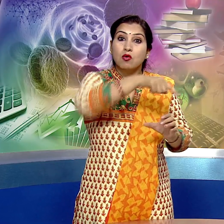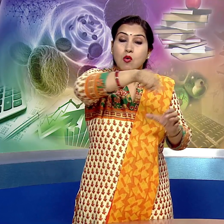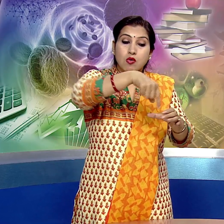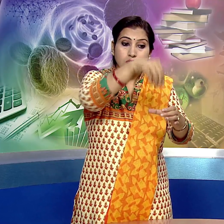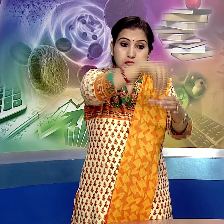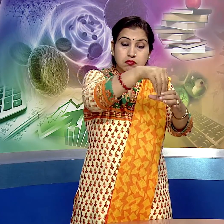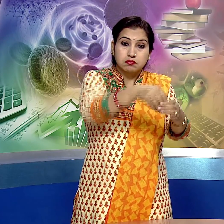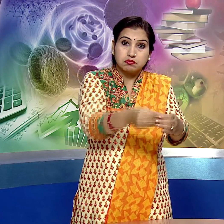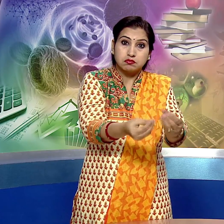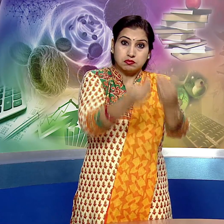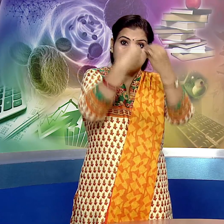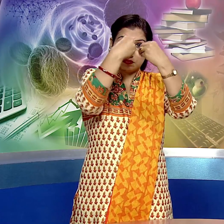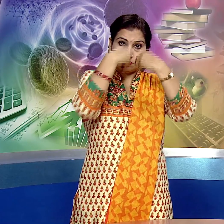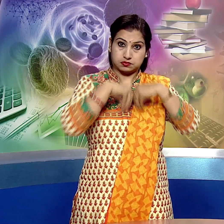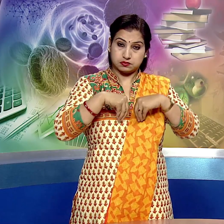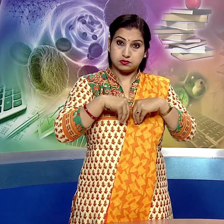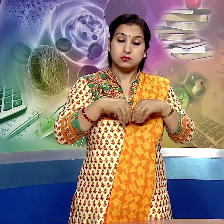performs vital functions in the body.